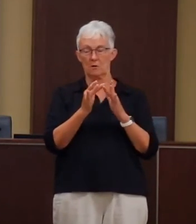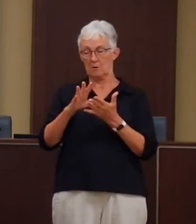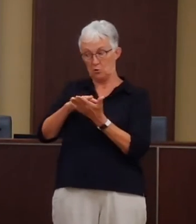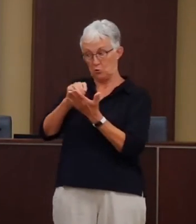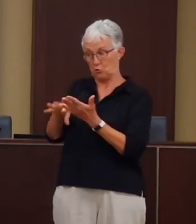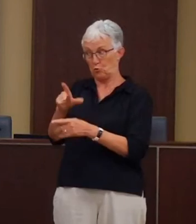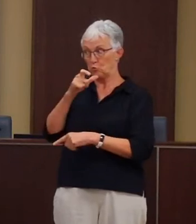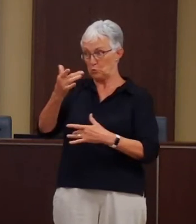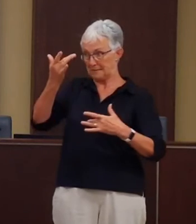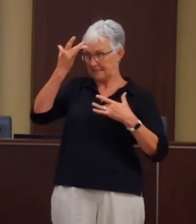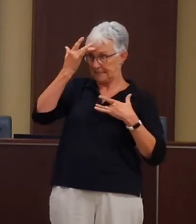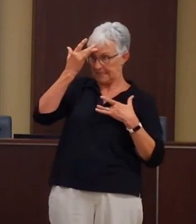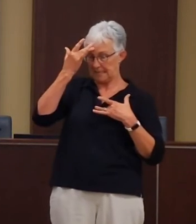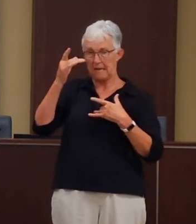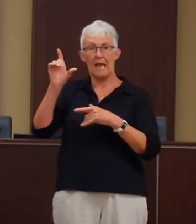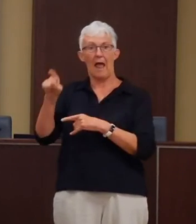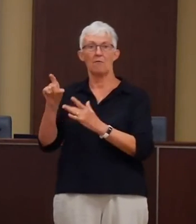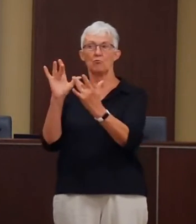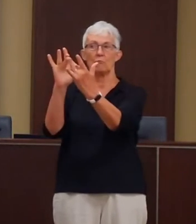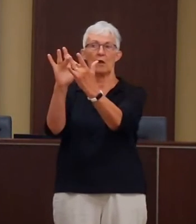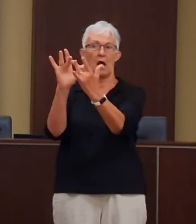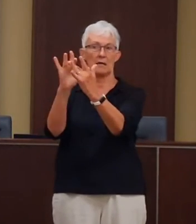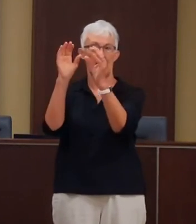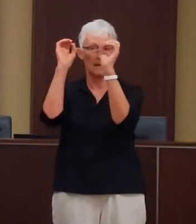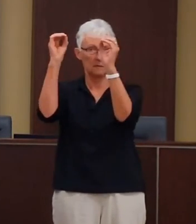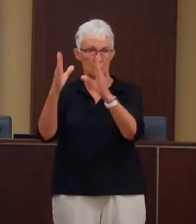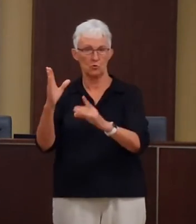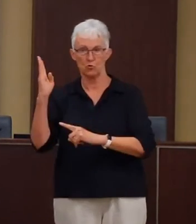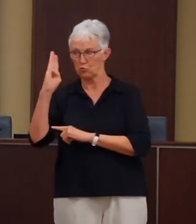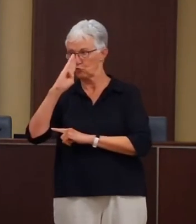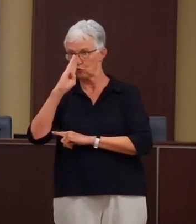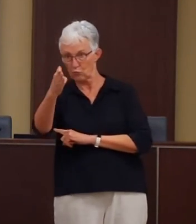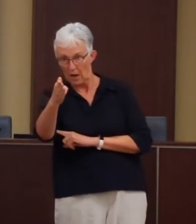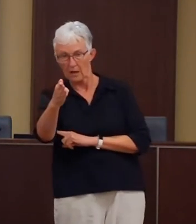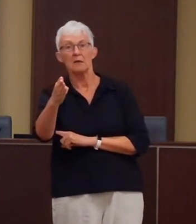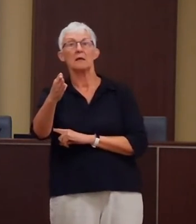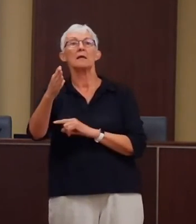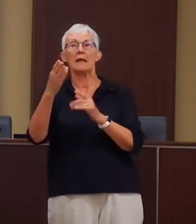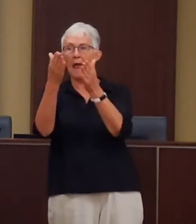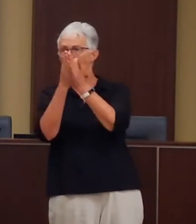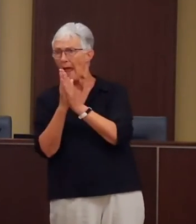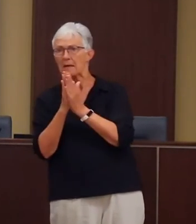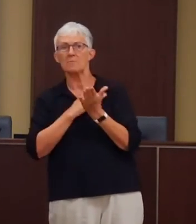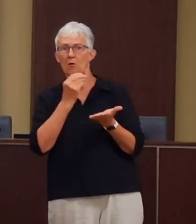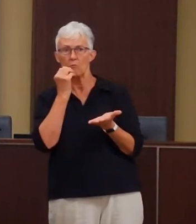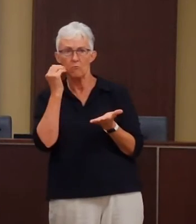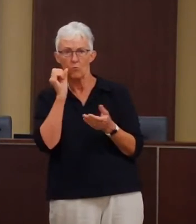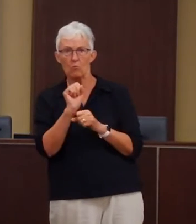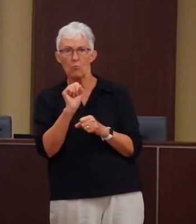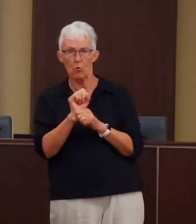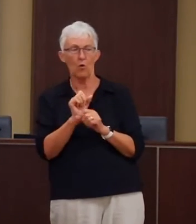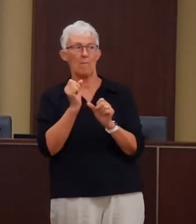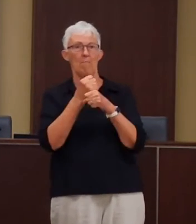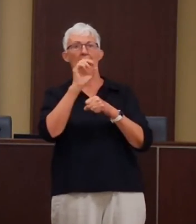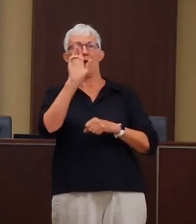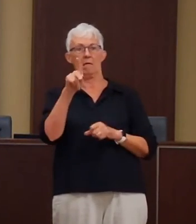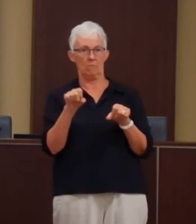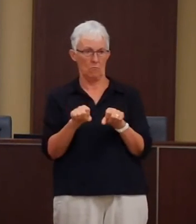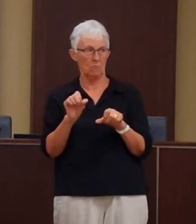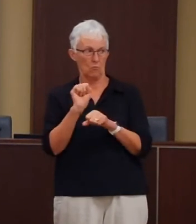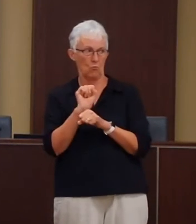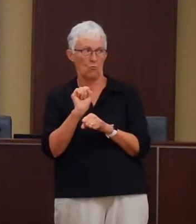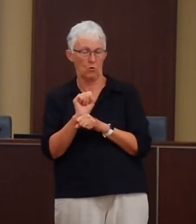to contact their teachers and make up work which has been missed because of any absence. School staff will support the students' initiative